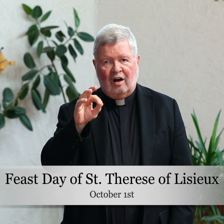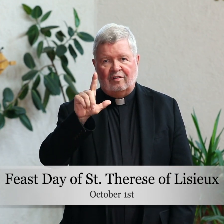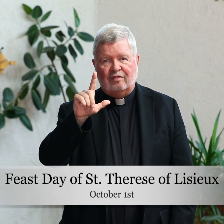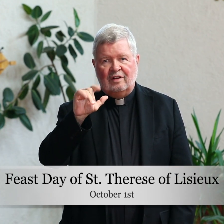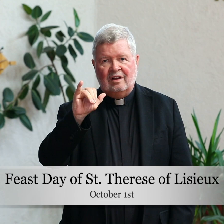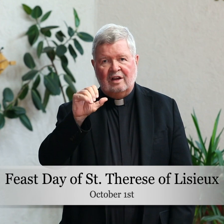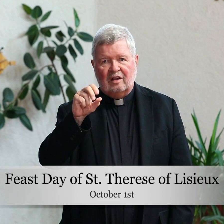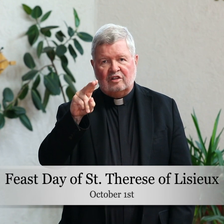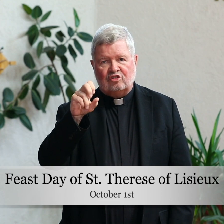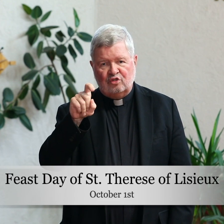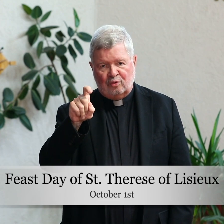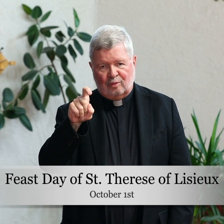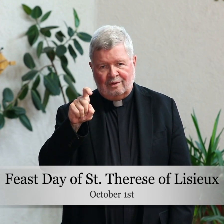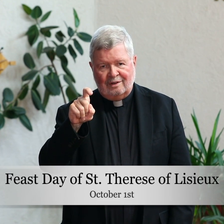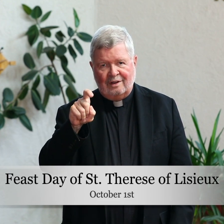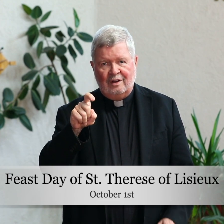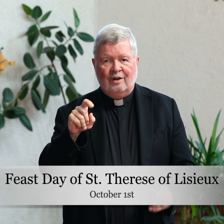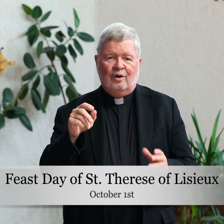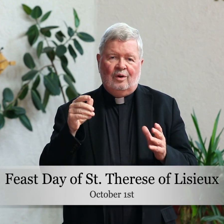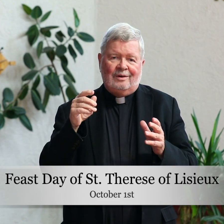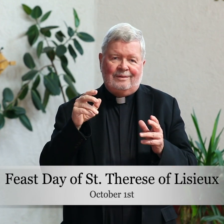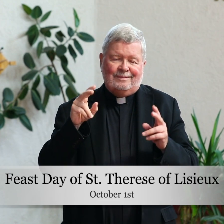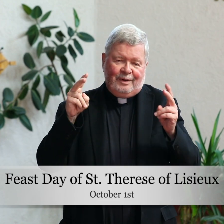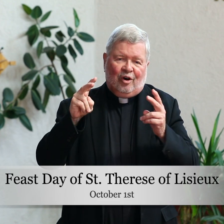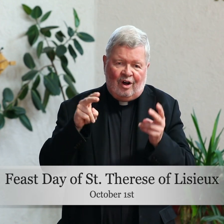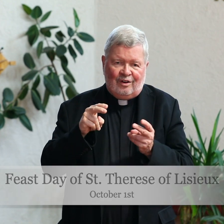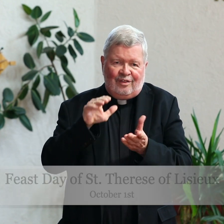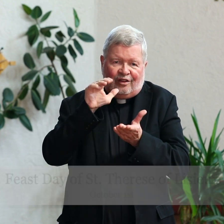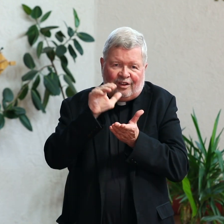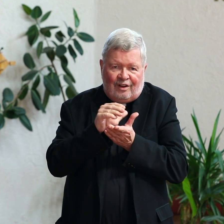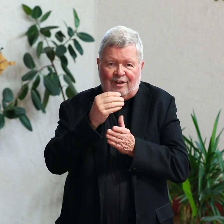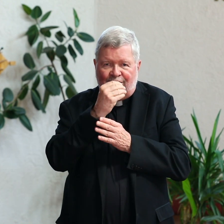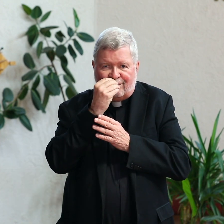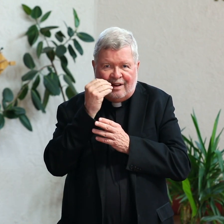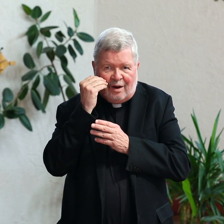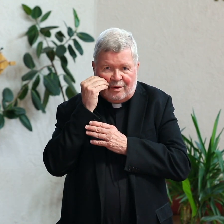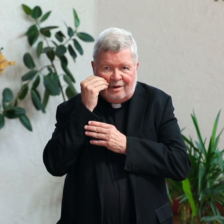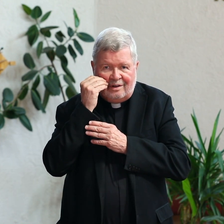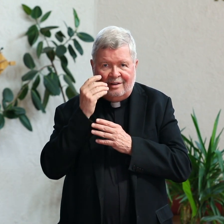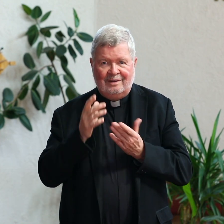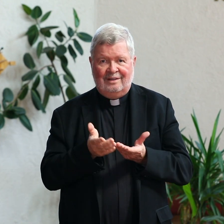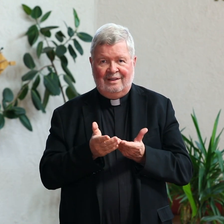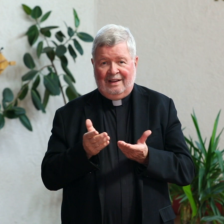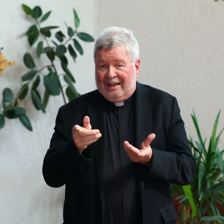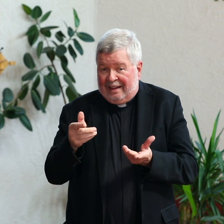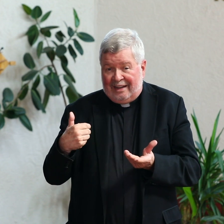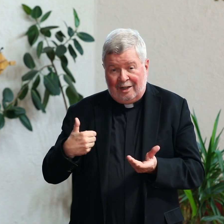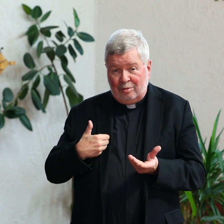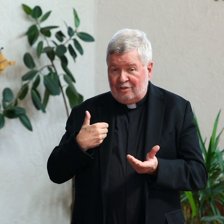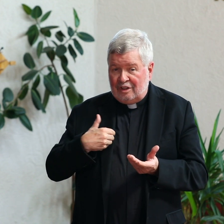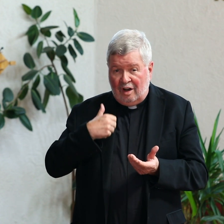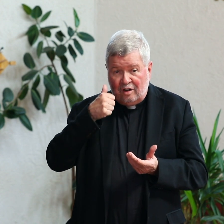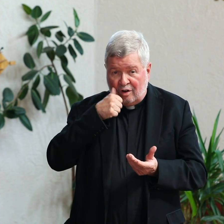of Lisieux. We call her the Little Flower. Here was a young